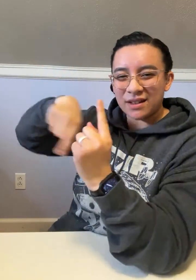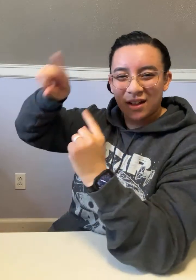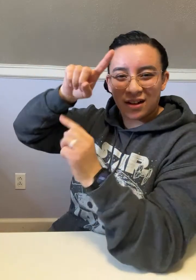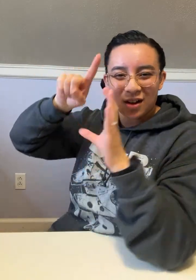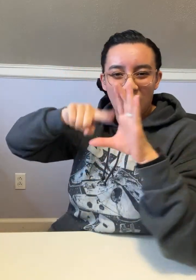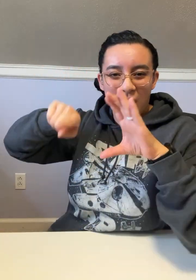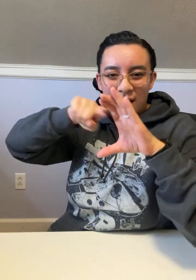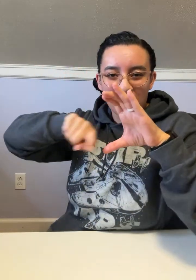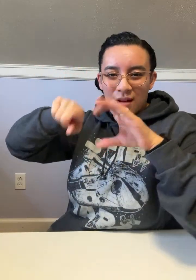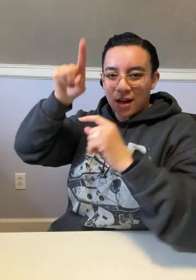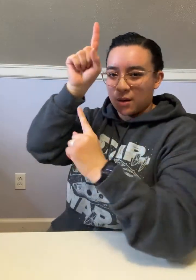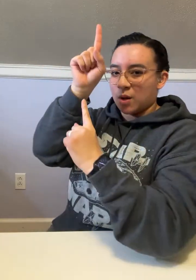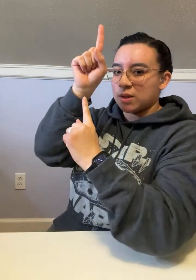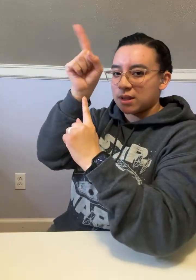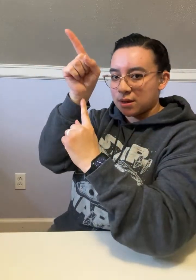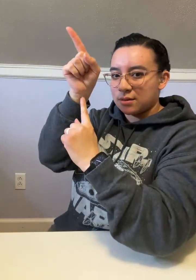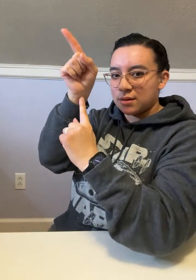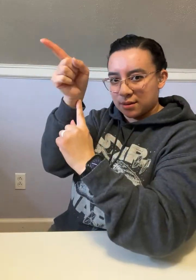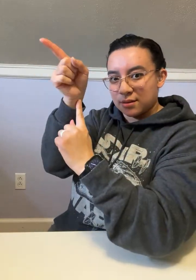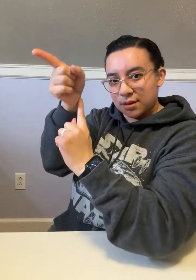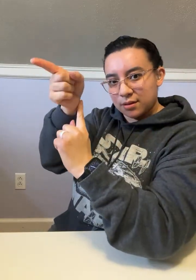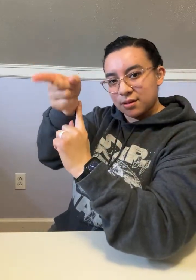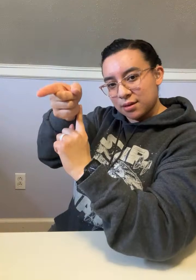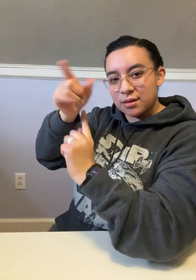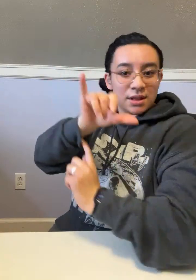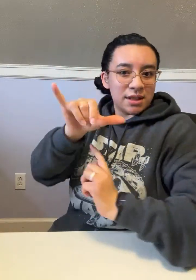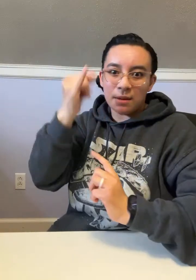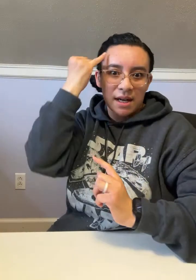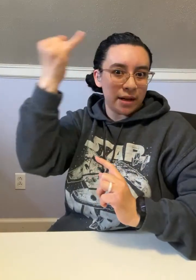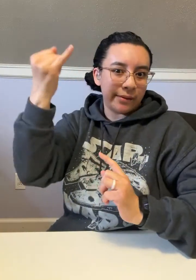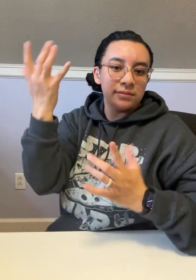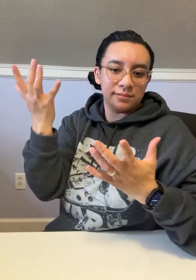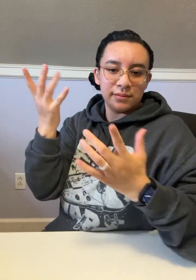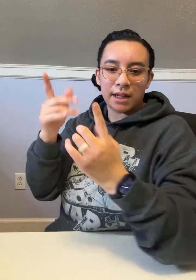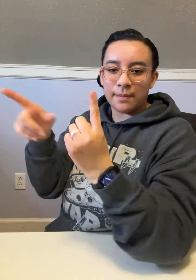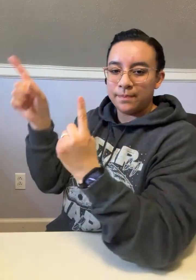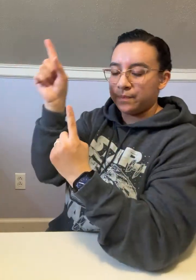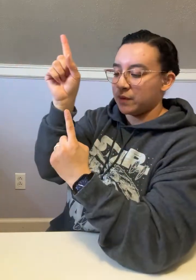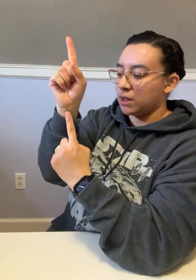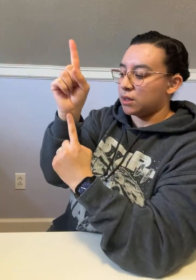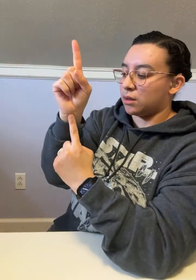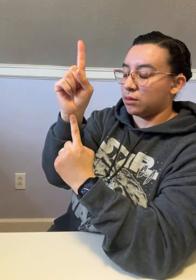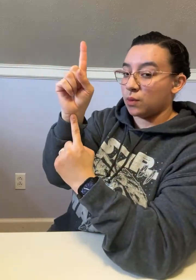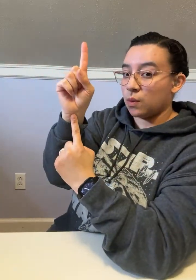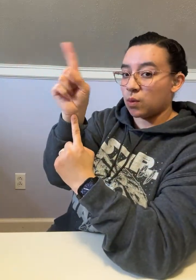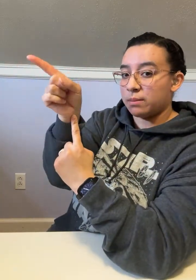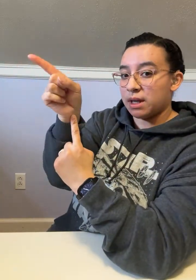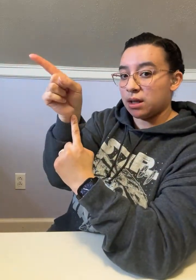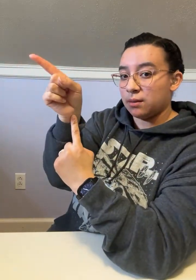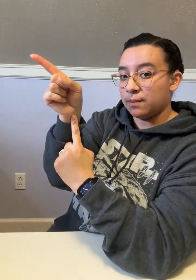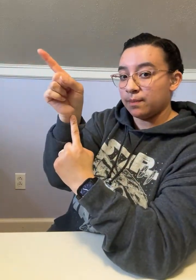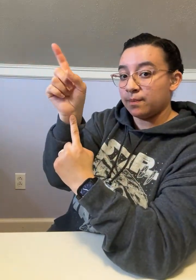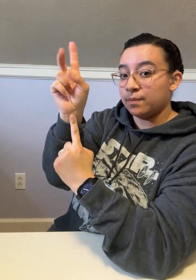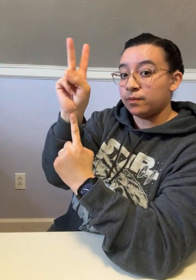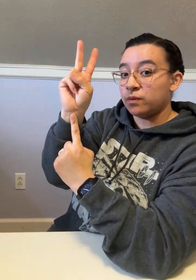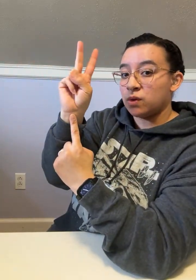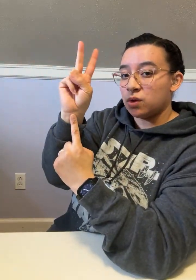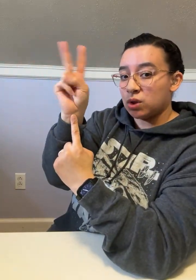the clock, how it goes. Same idea. Okay, so 1 minute, 2